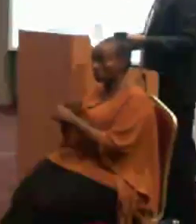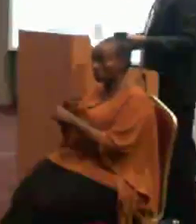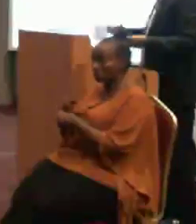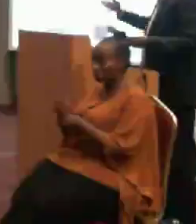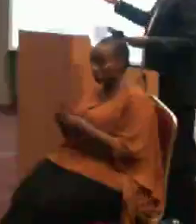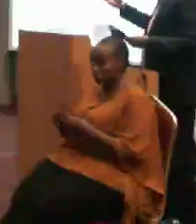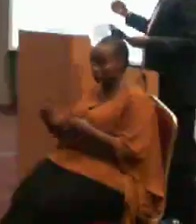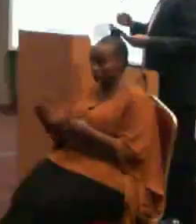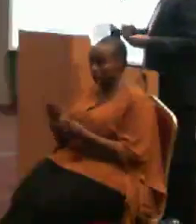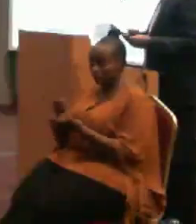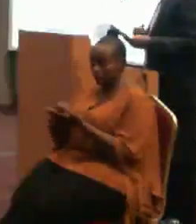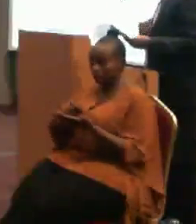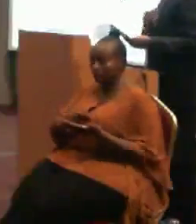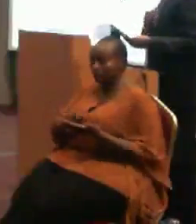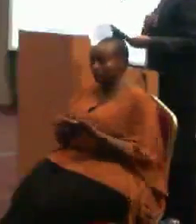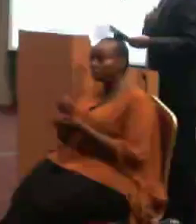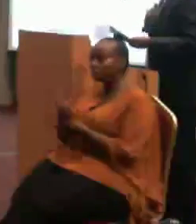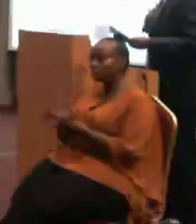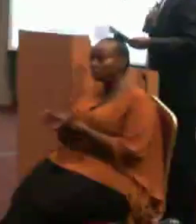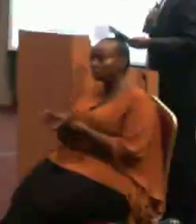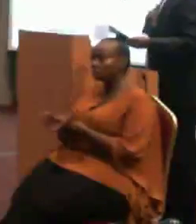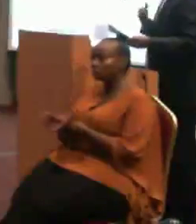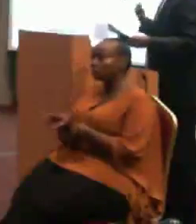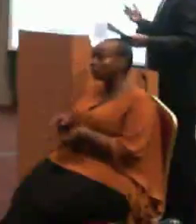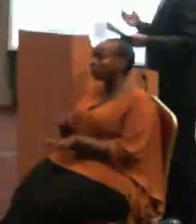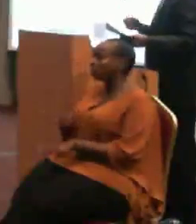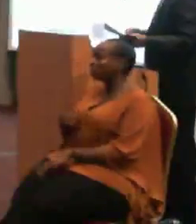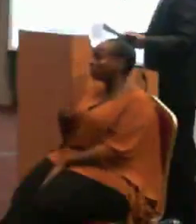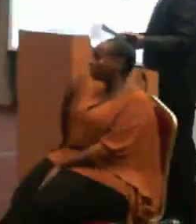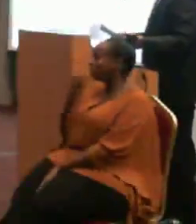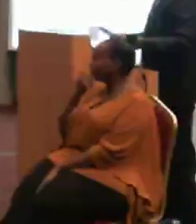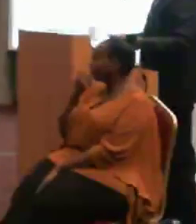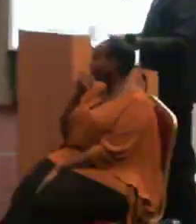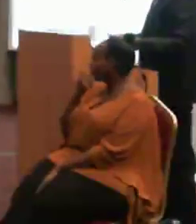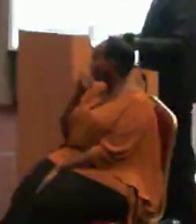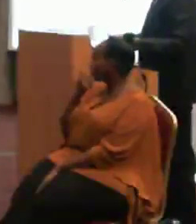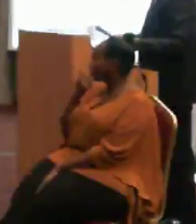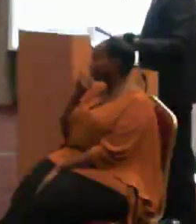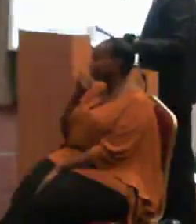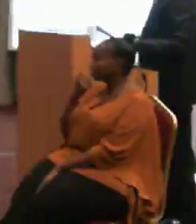to the profile, I apologize, Mr. Modise, I came across as